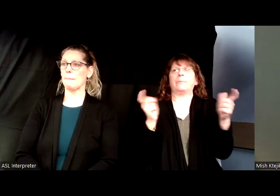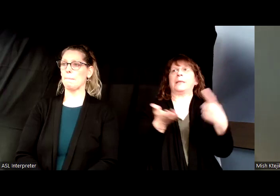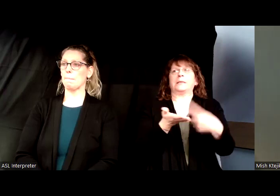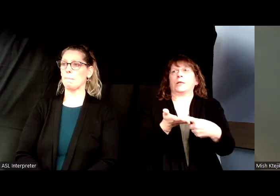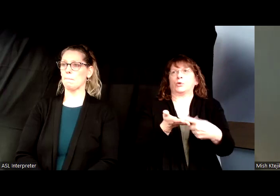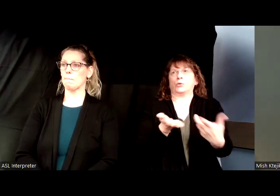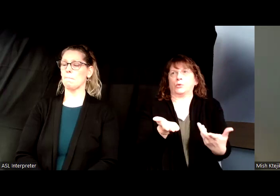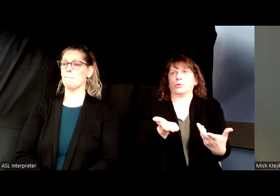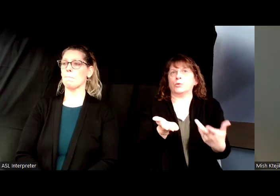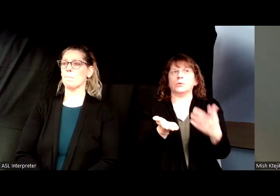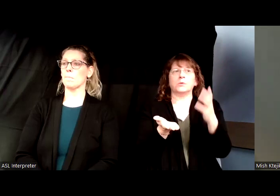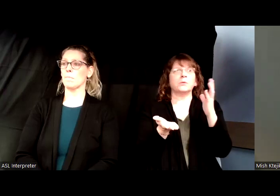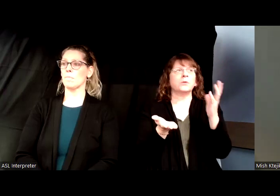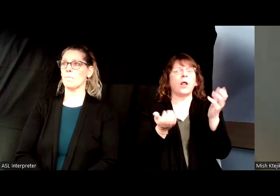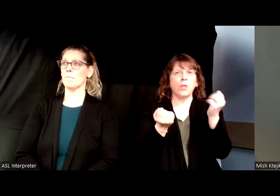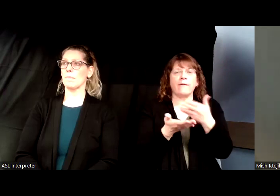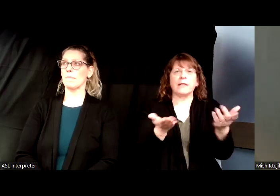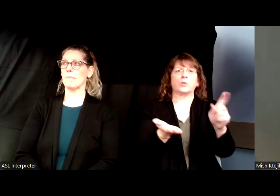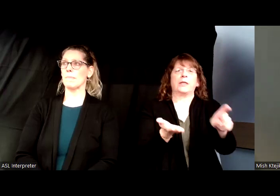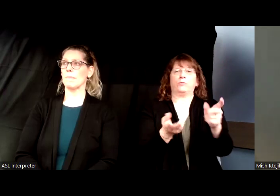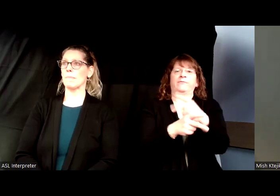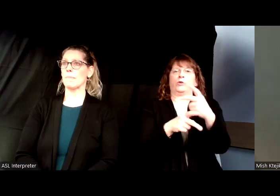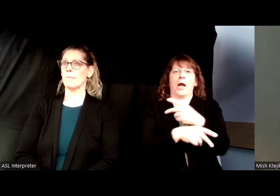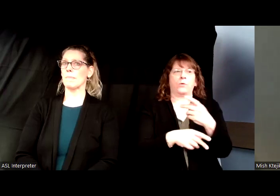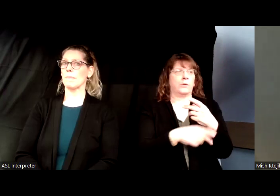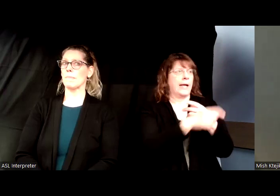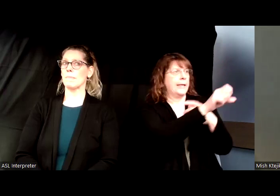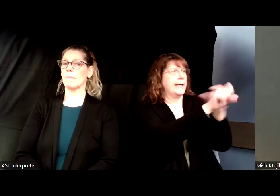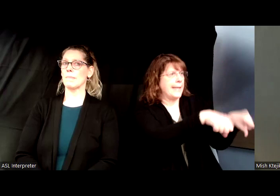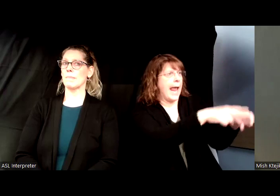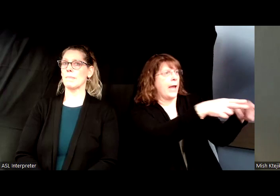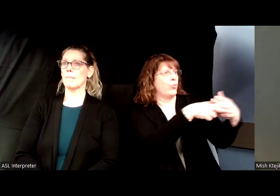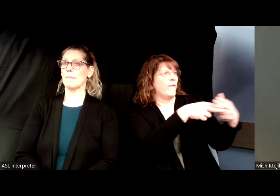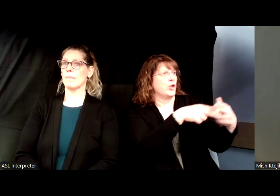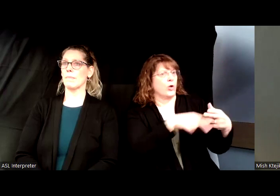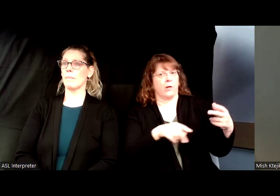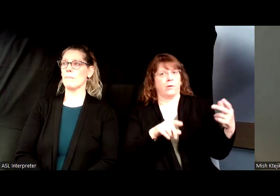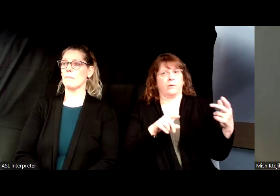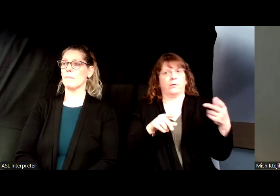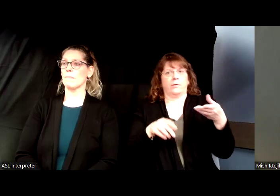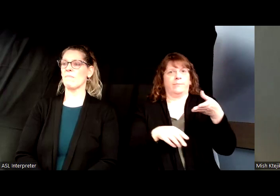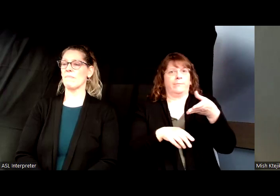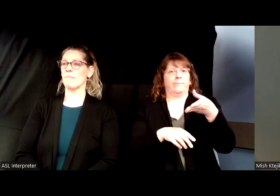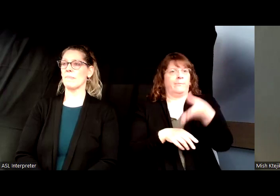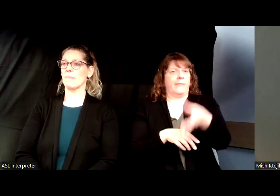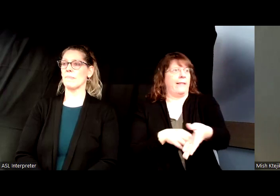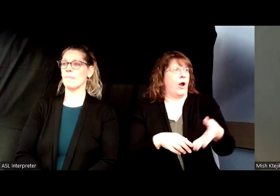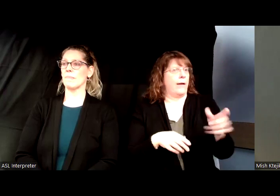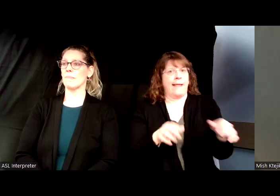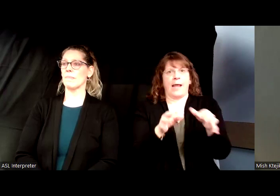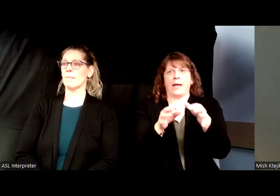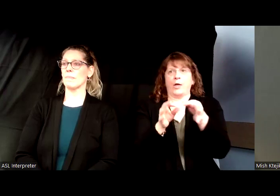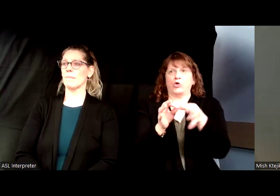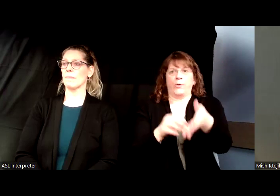licenses. There's a lot of discussion around all of that. Like we need to figure out like, yes, it should there